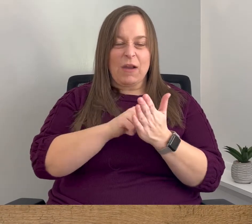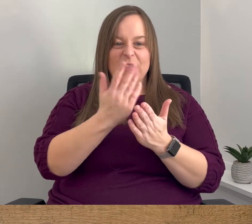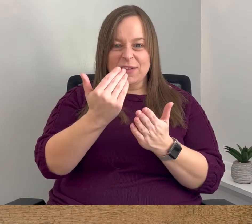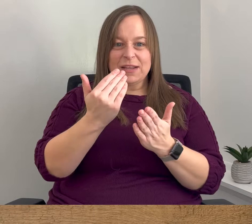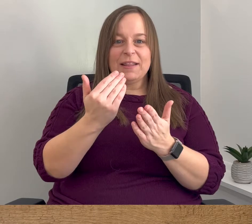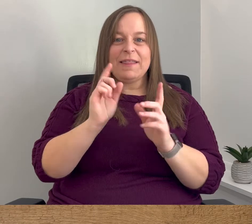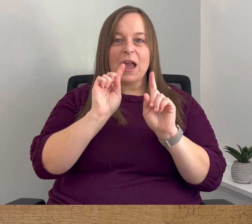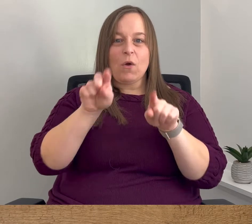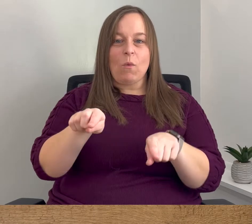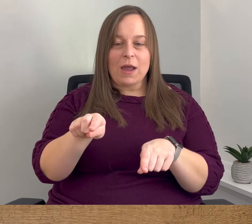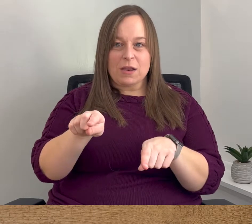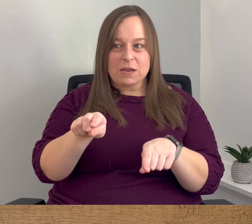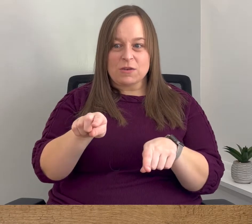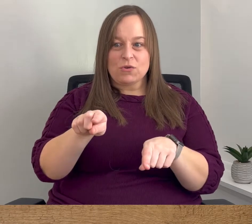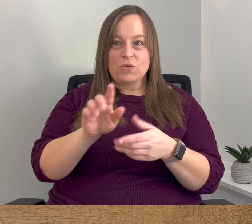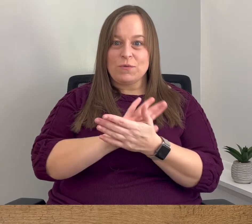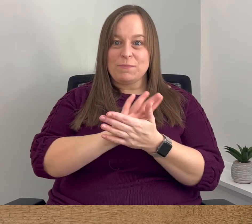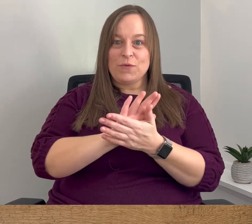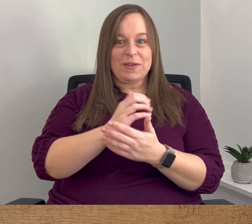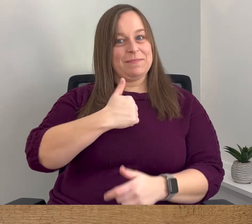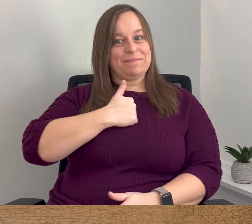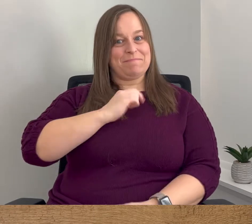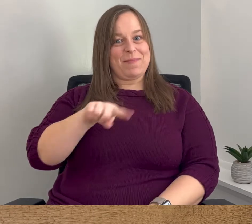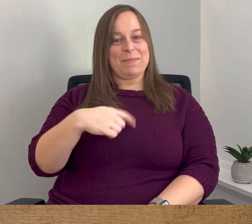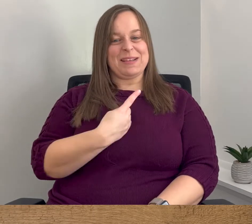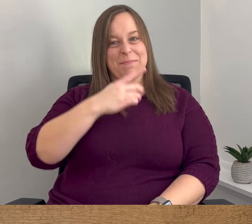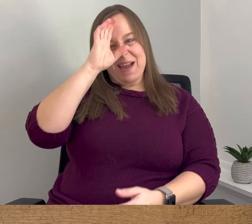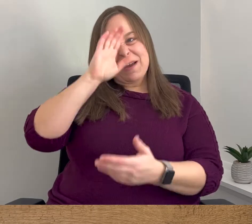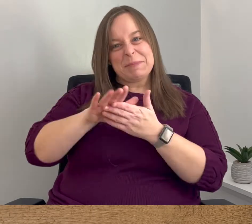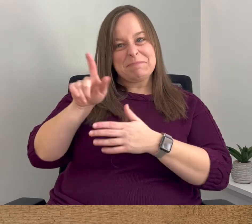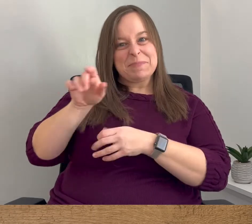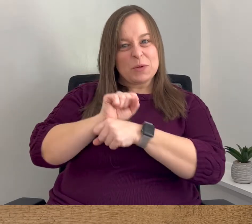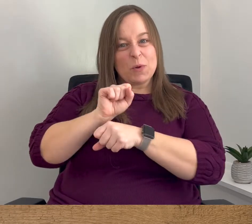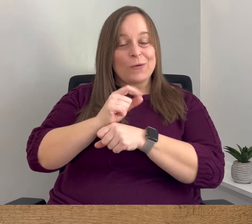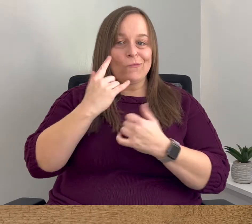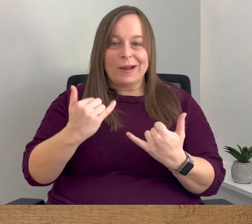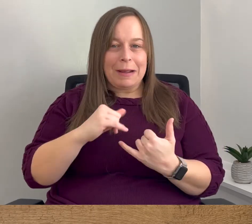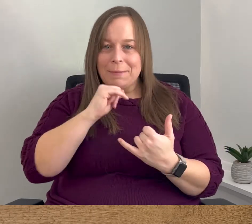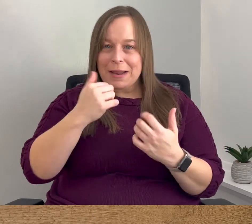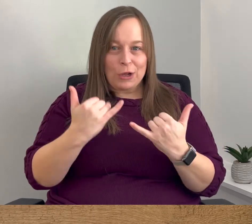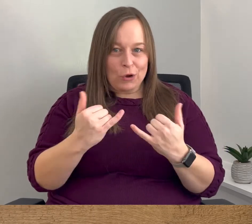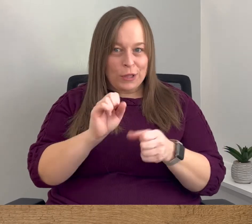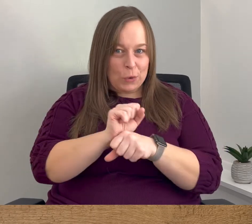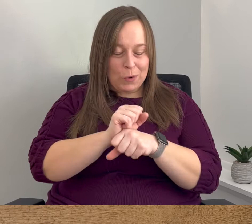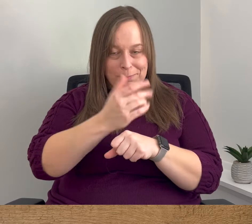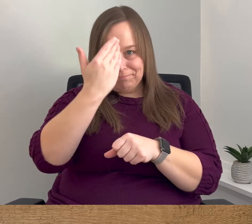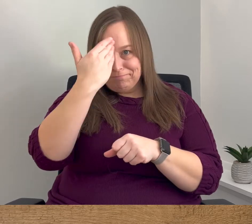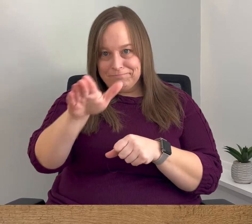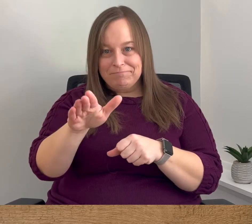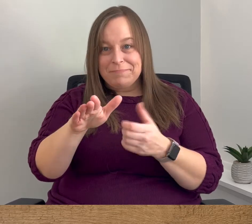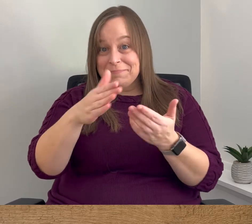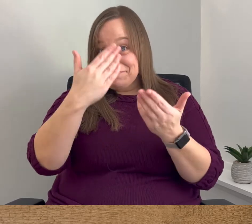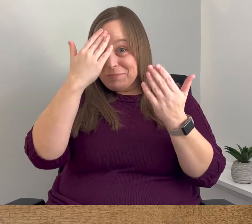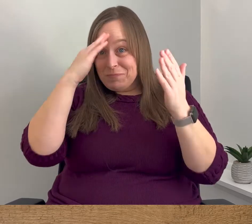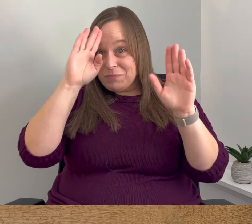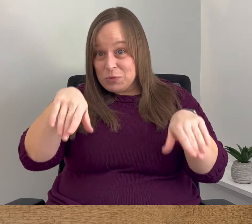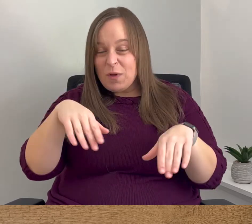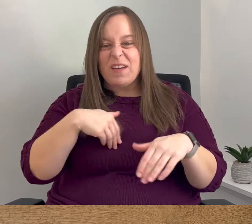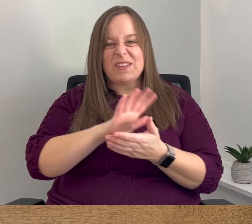hit our account to the 15th, I went to the movies by myself. My husband was working. Right now I'm not currently